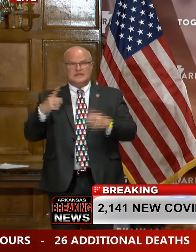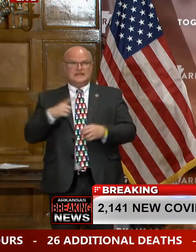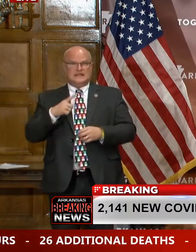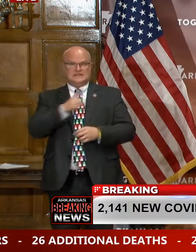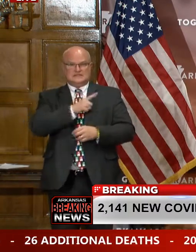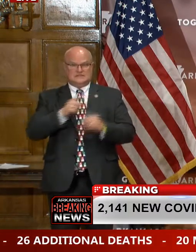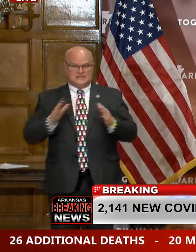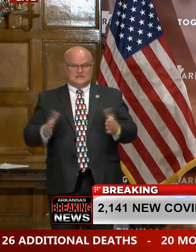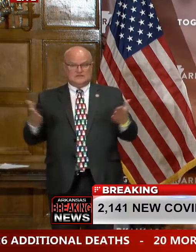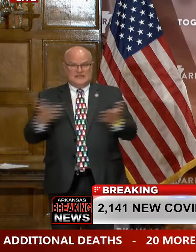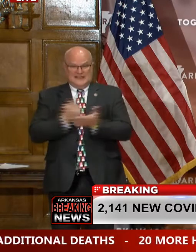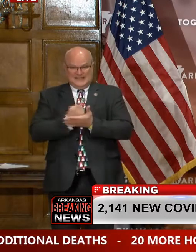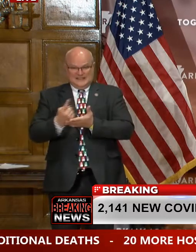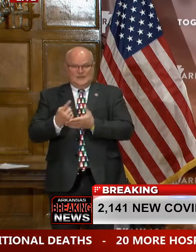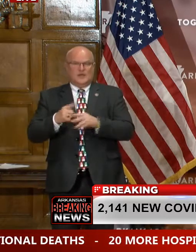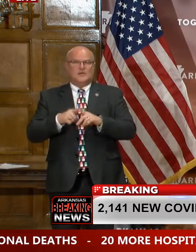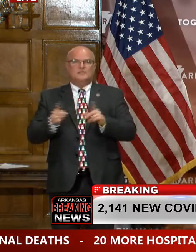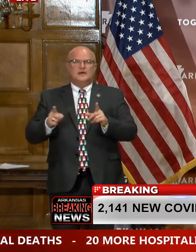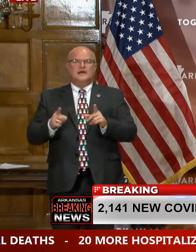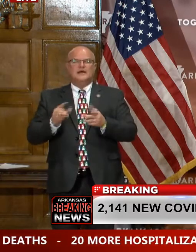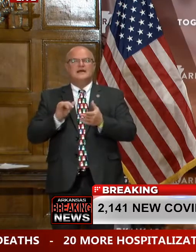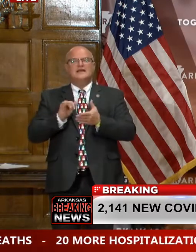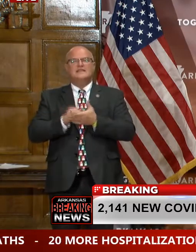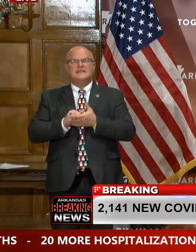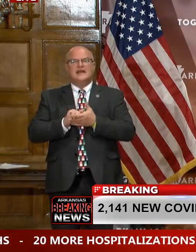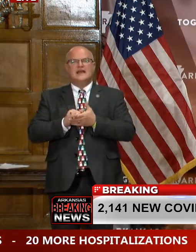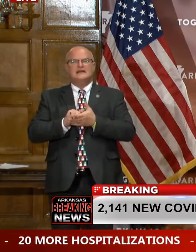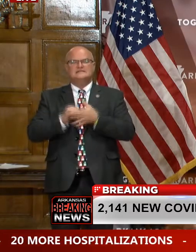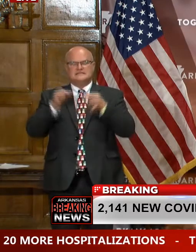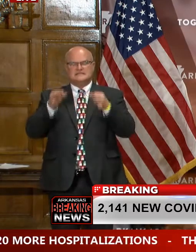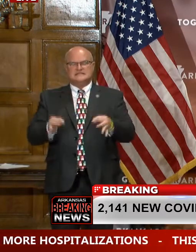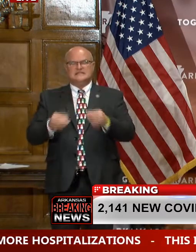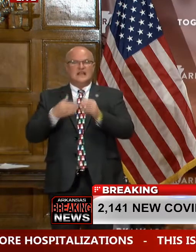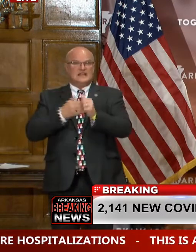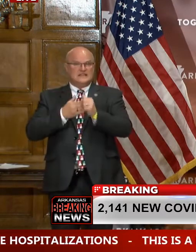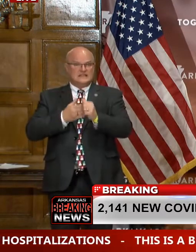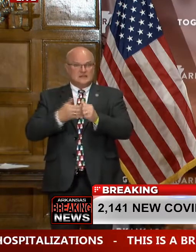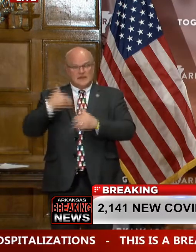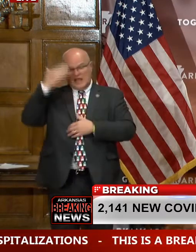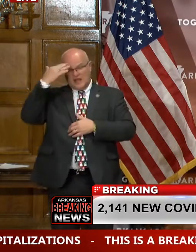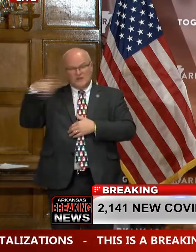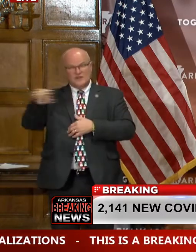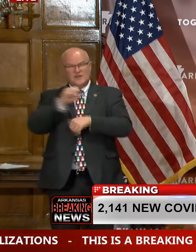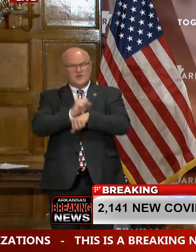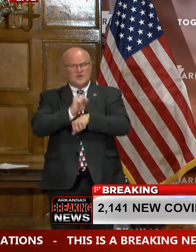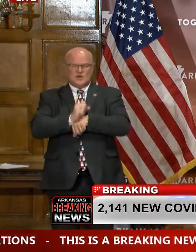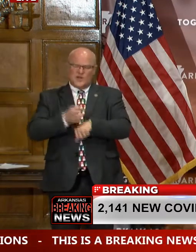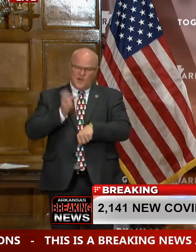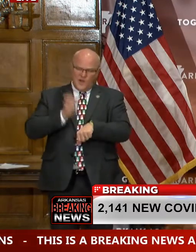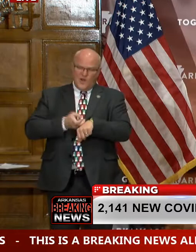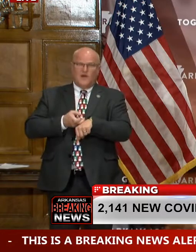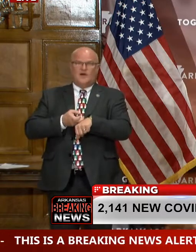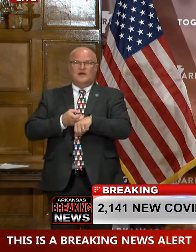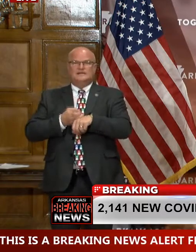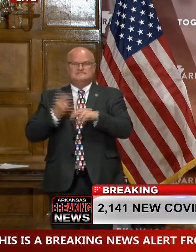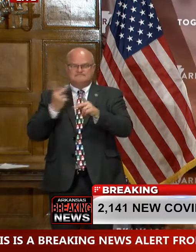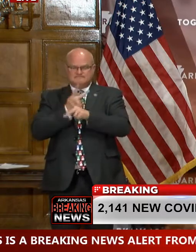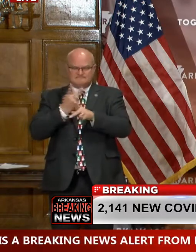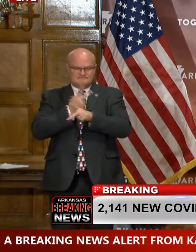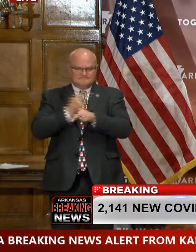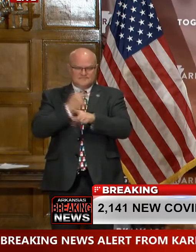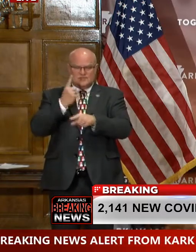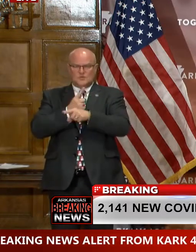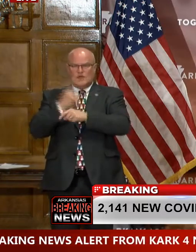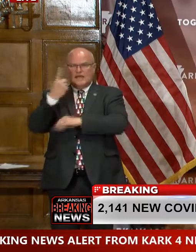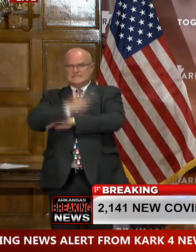legislators here this week, but that's a call of the leadership, and I know that they're working hard to figure out the right